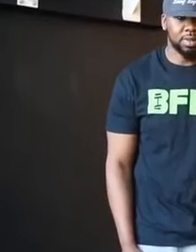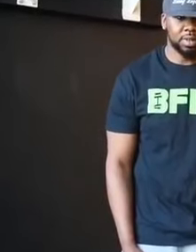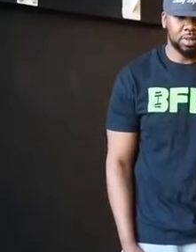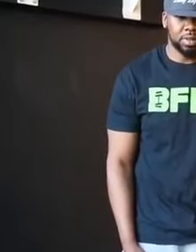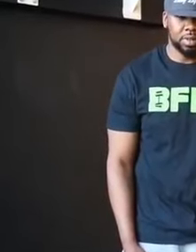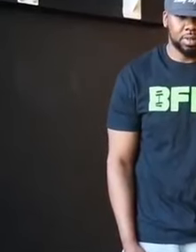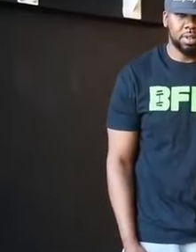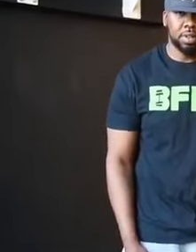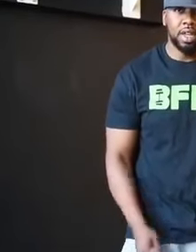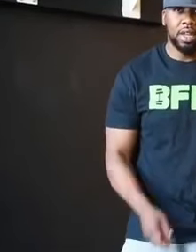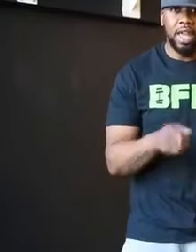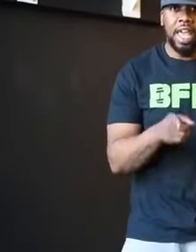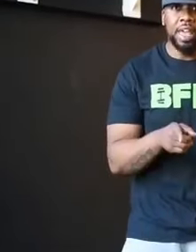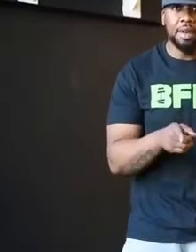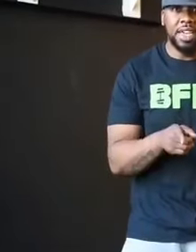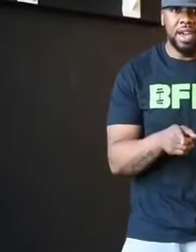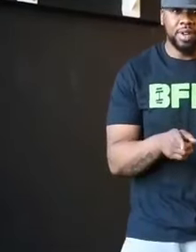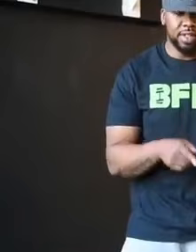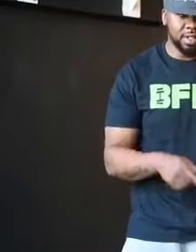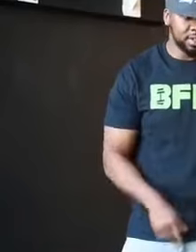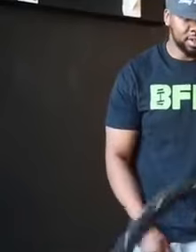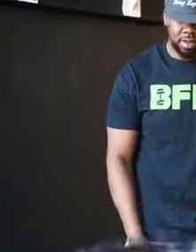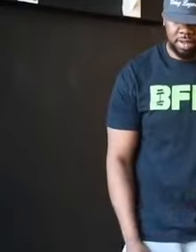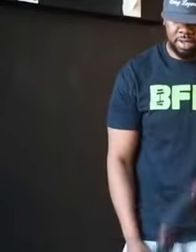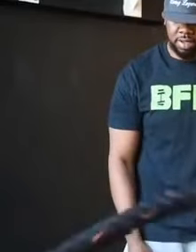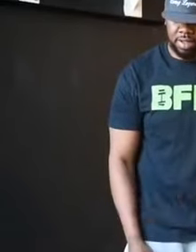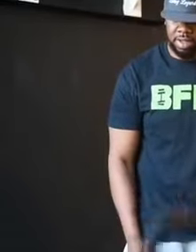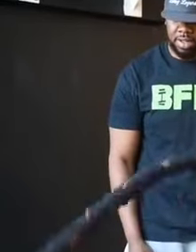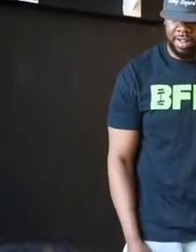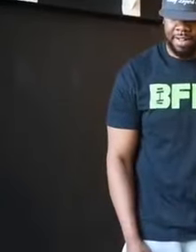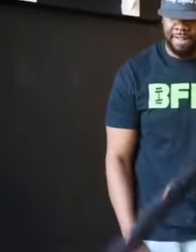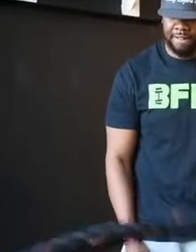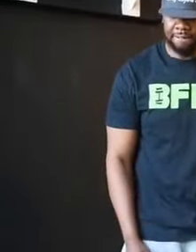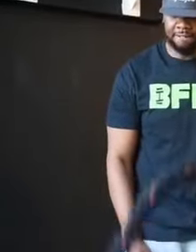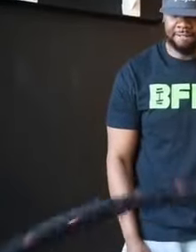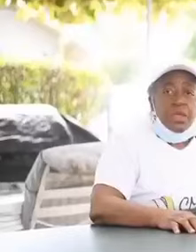Make sure you do your 2020 census and be counted.